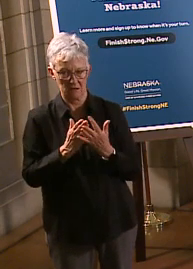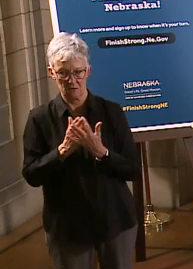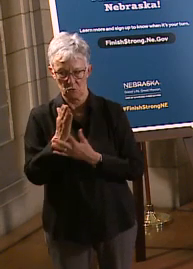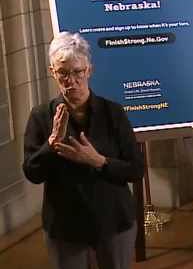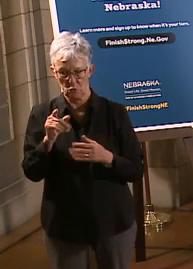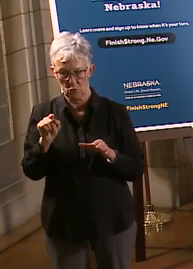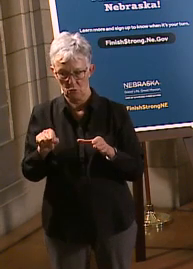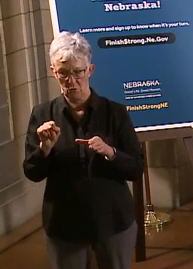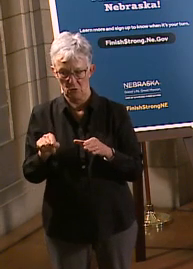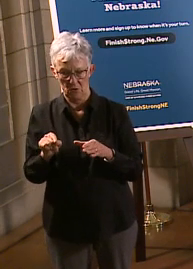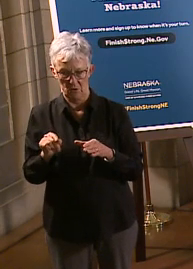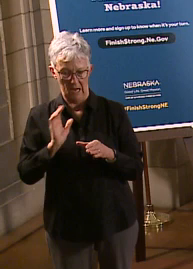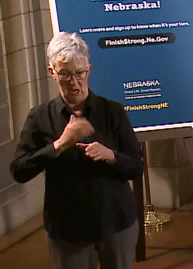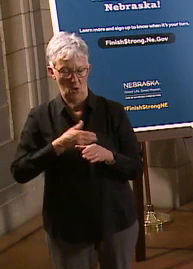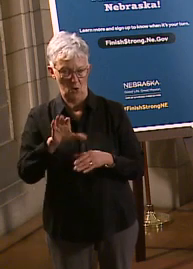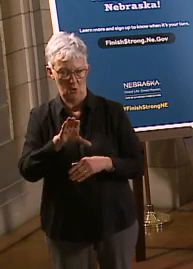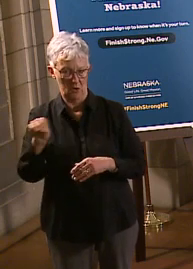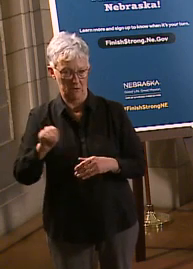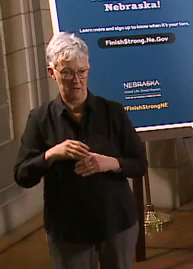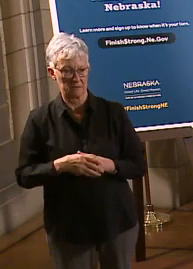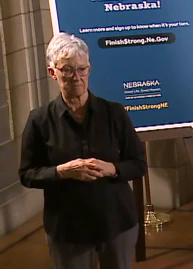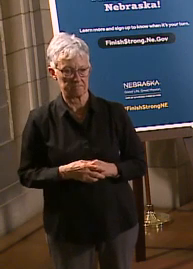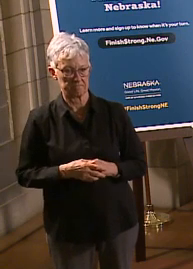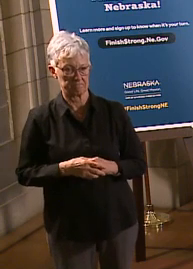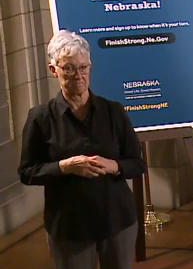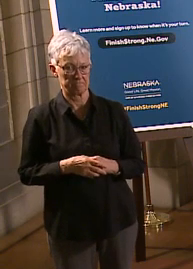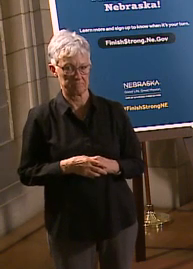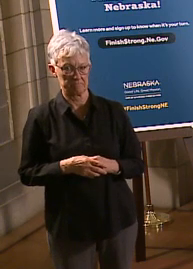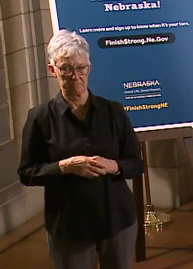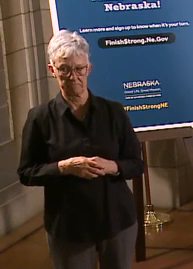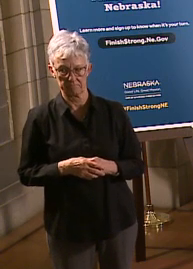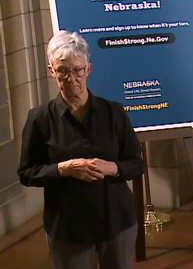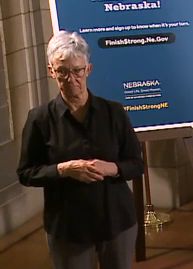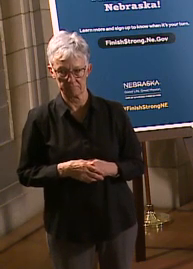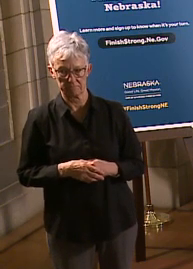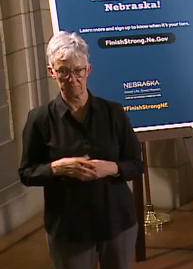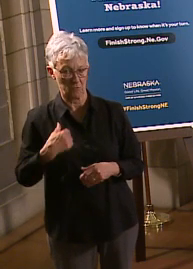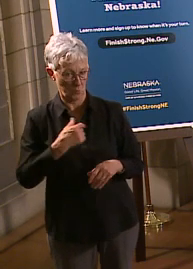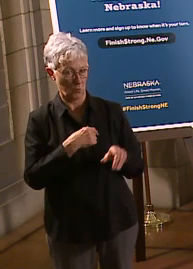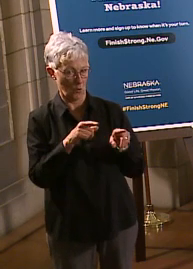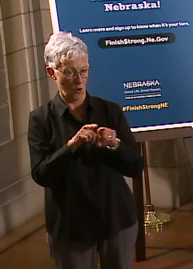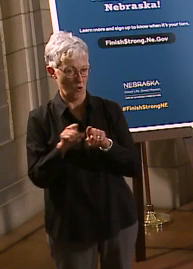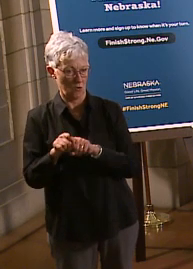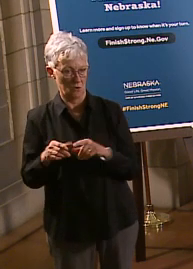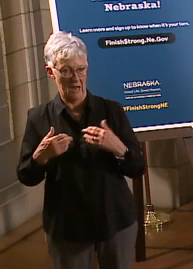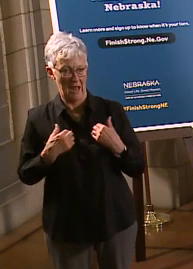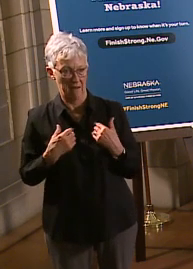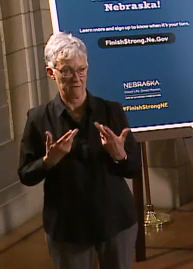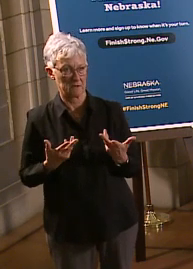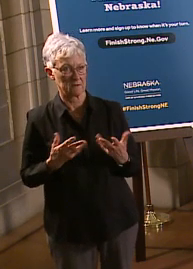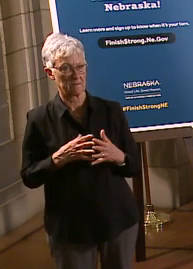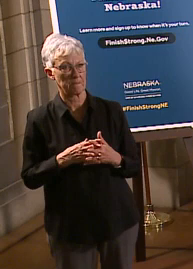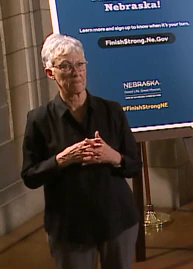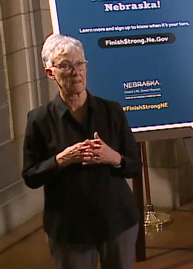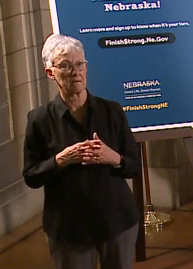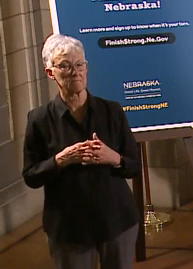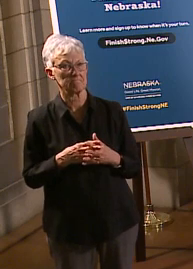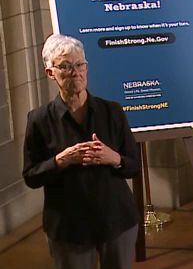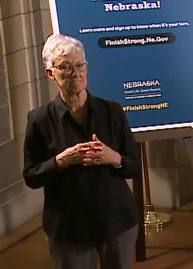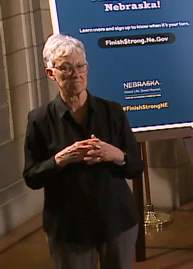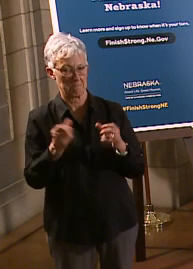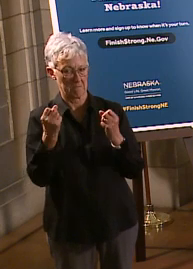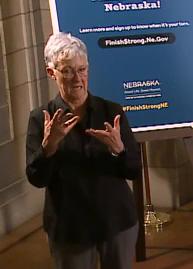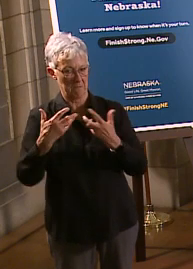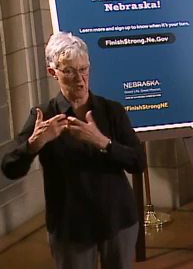BARDA contract. And we are now also have a number of